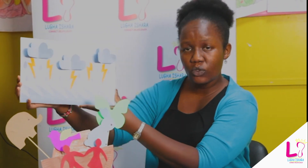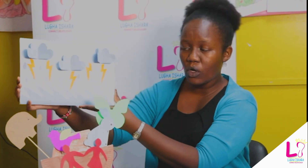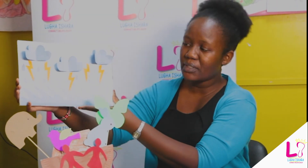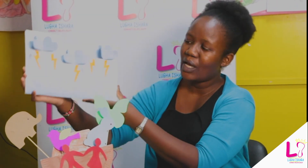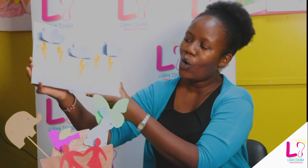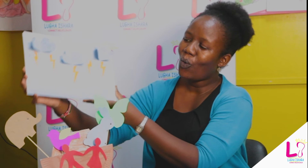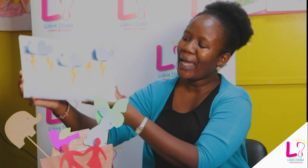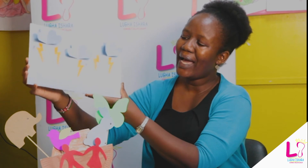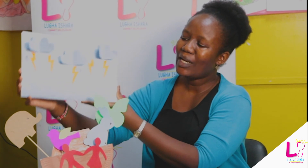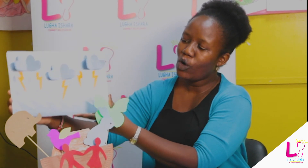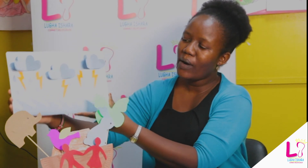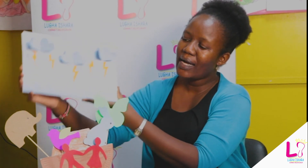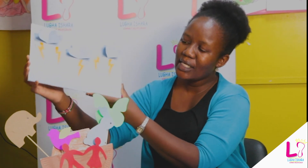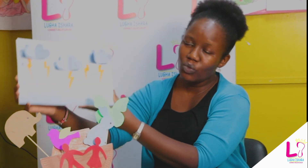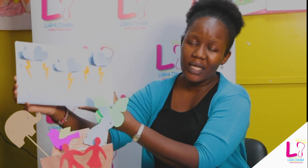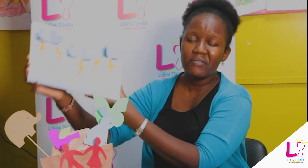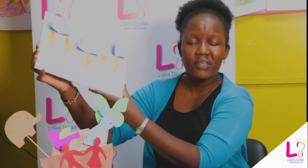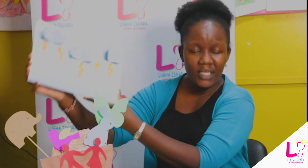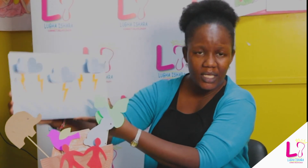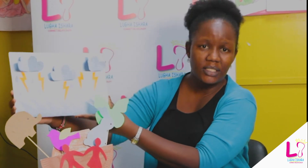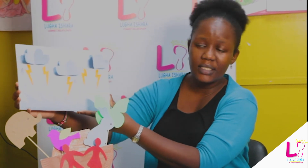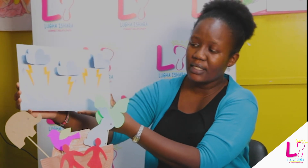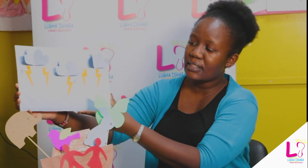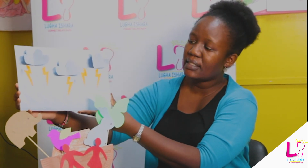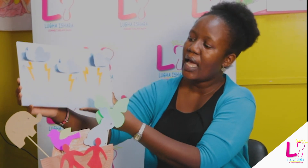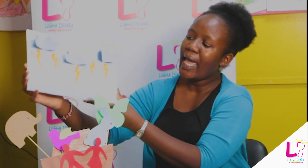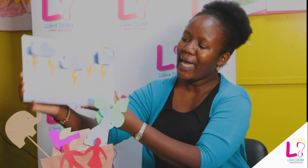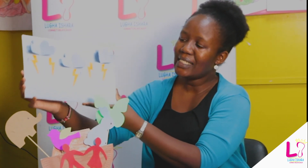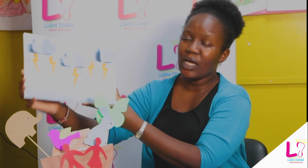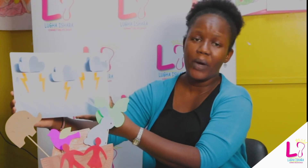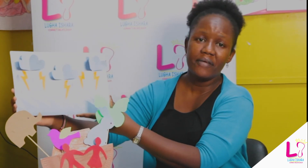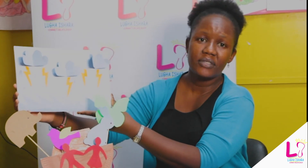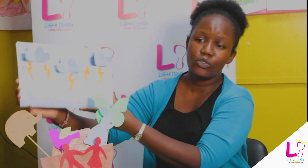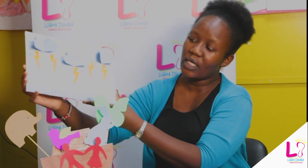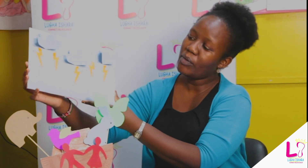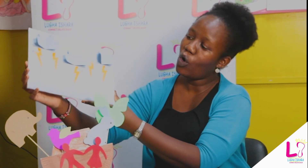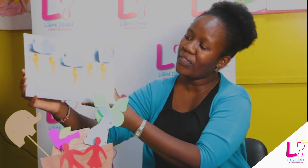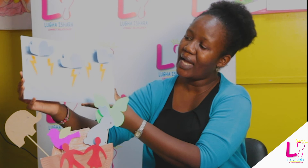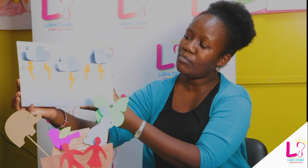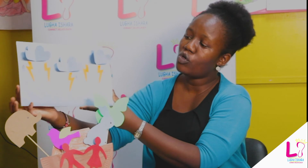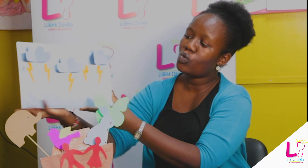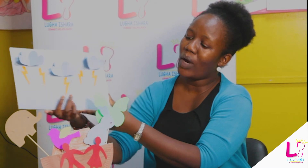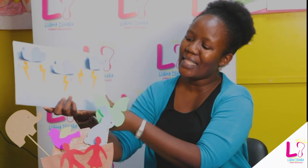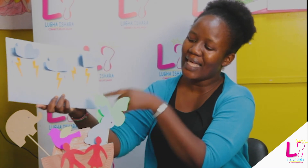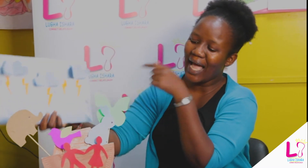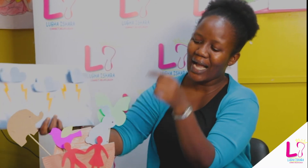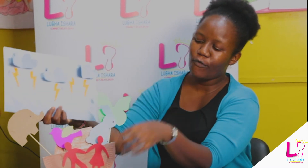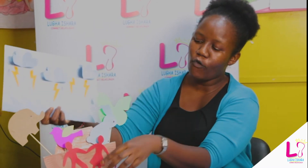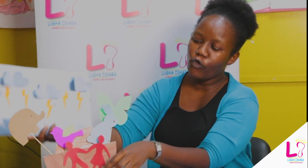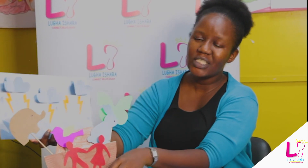rainstorms, where Noah, his wife, his sons, and their wives, together with all the animals, were in the ark for 40 days